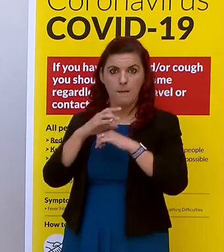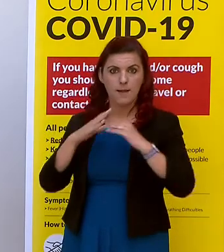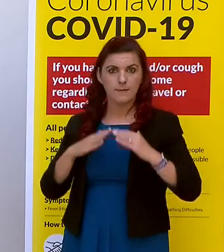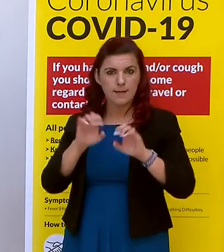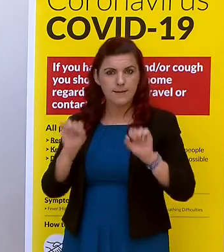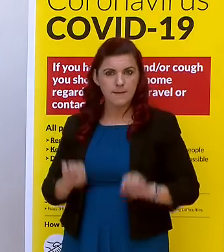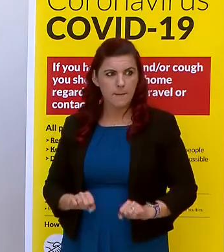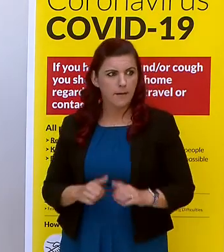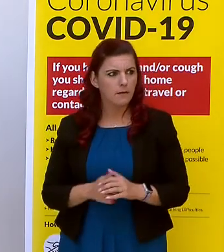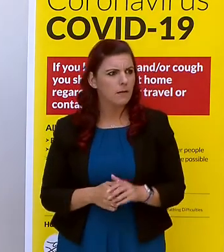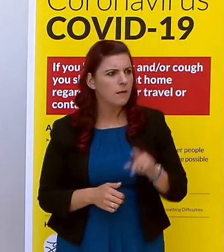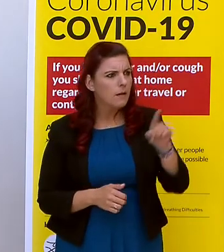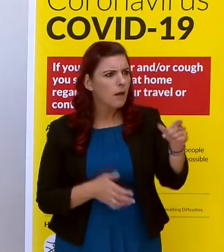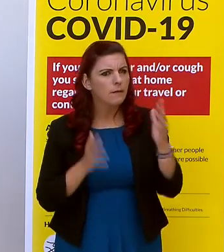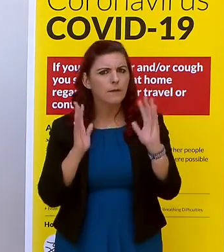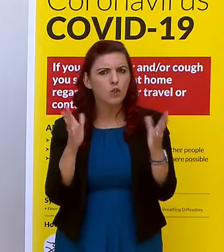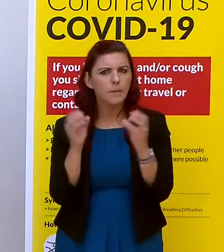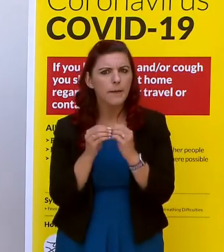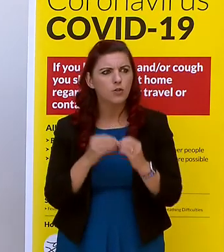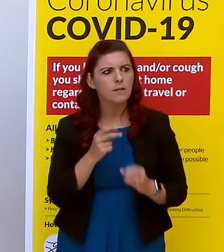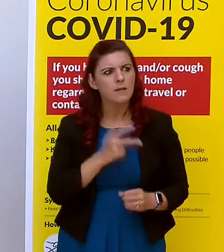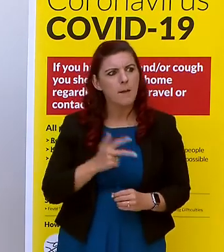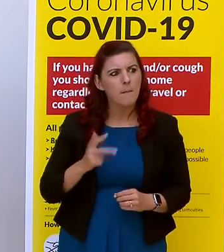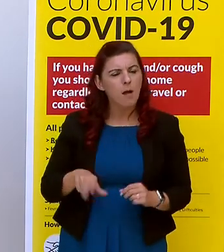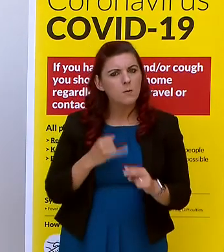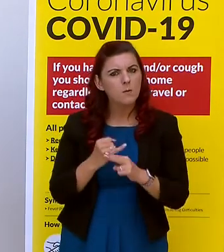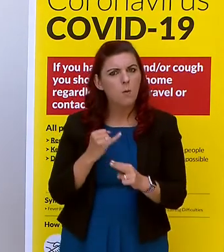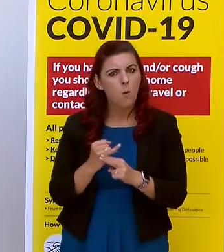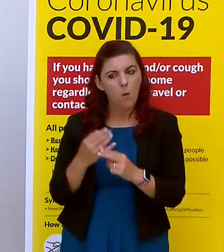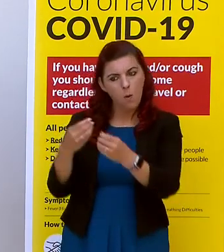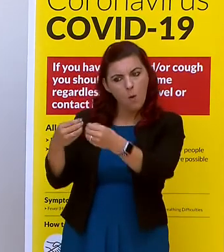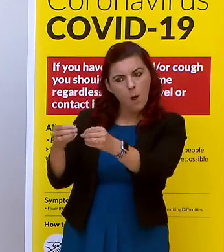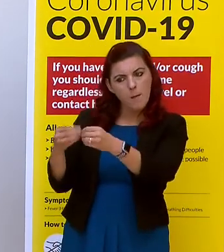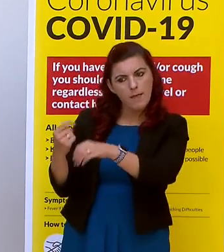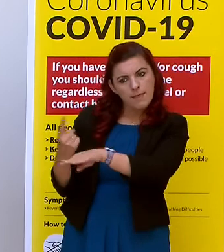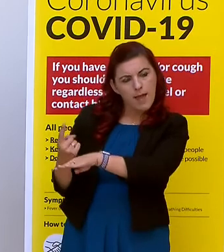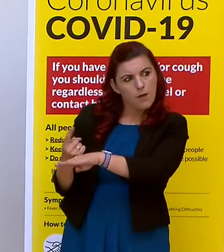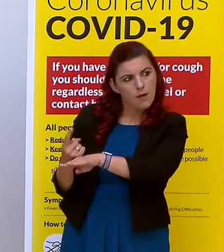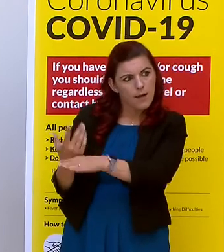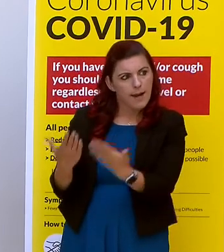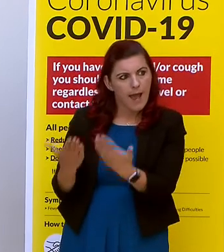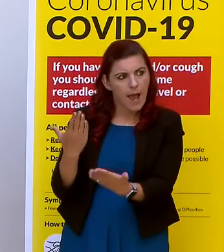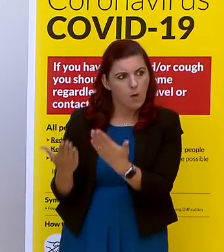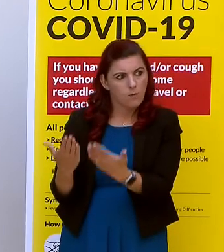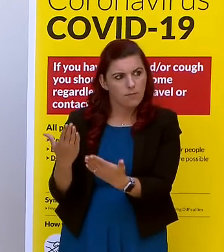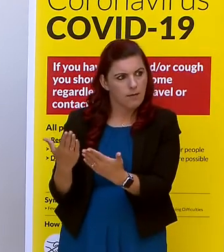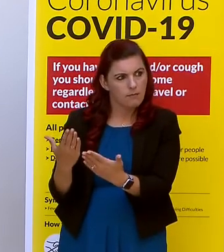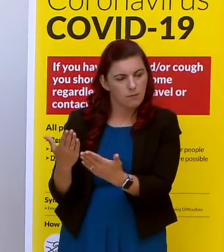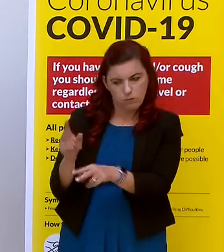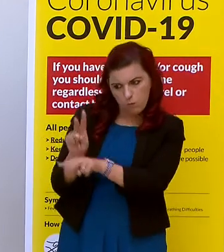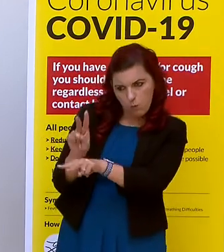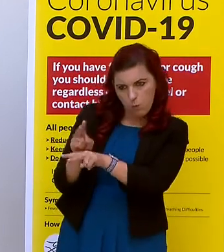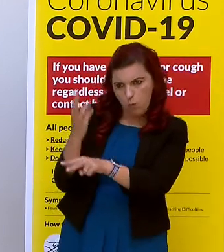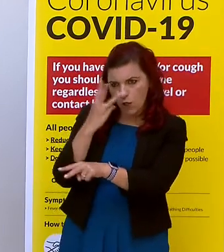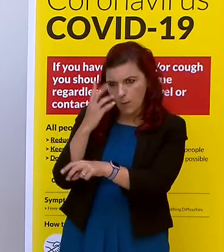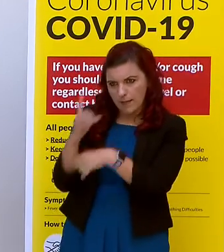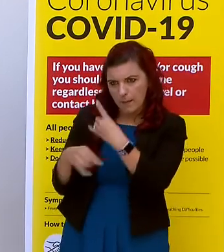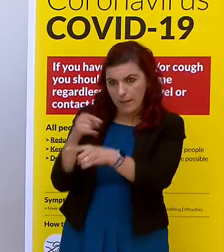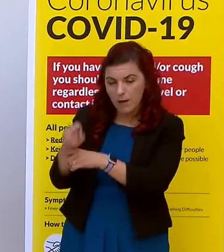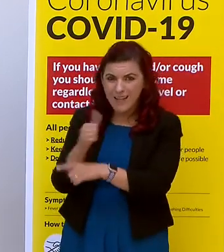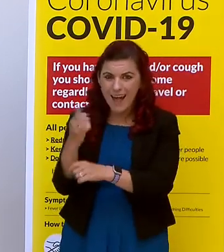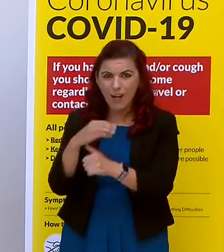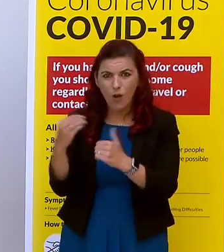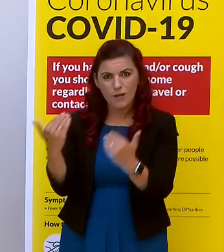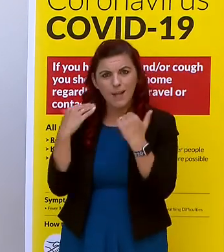There was mention there in relation to Denmark and how the schools have reopened there and how we're keeping an eye on things there. Has there been any other data from